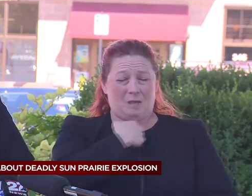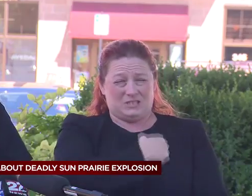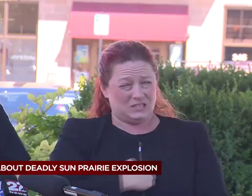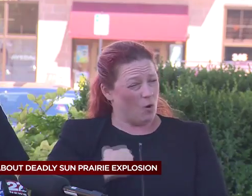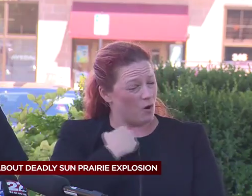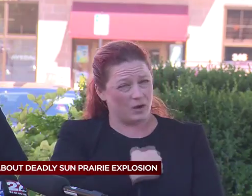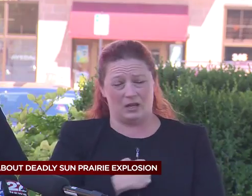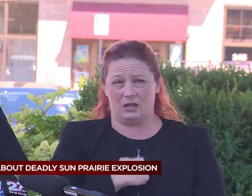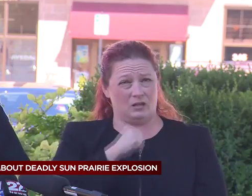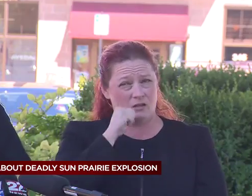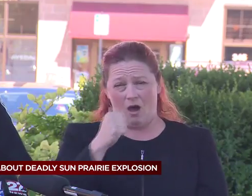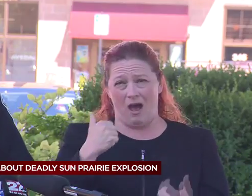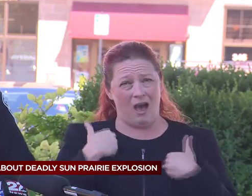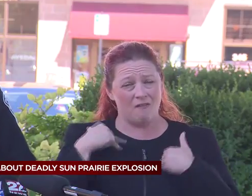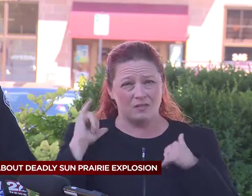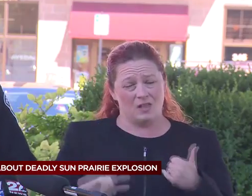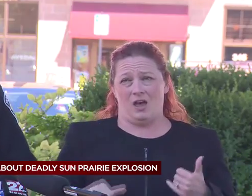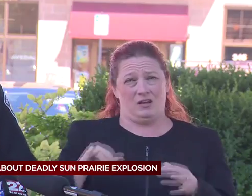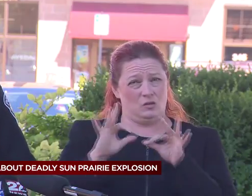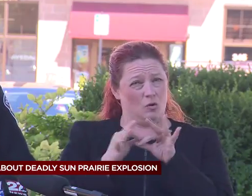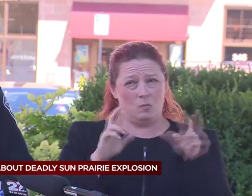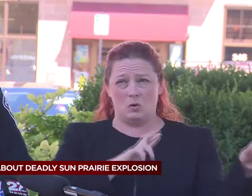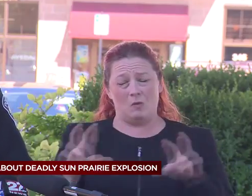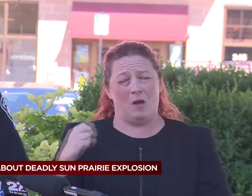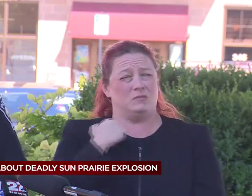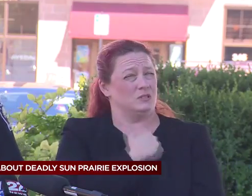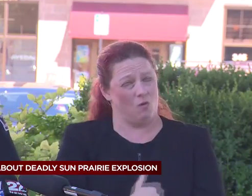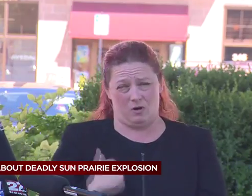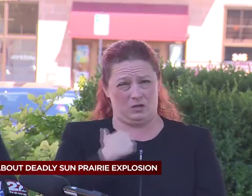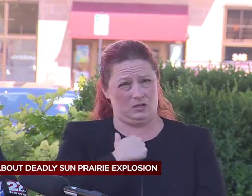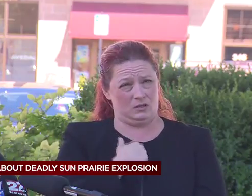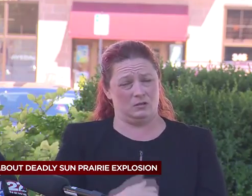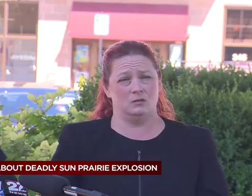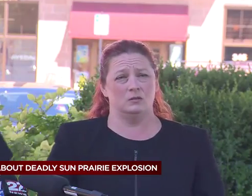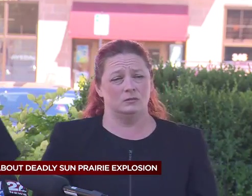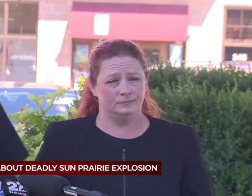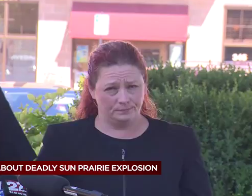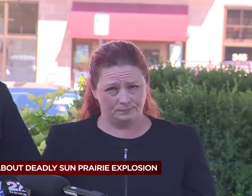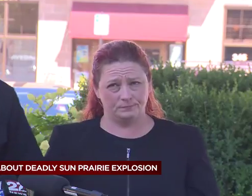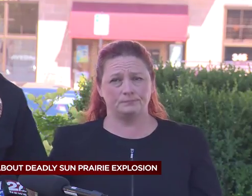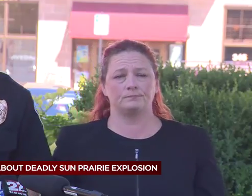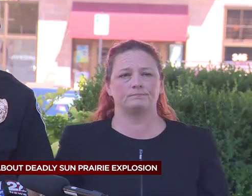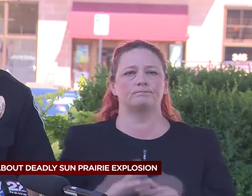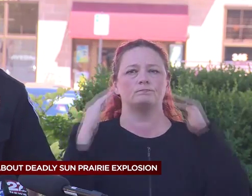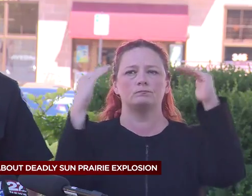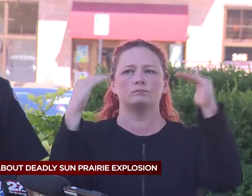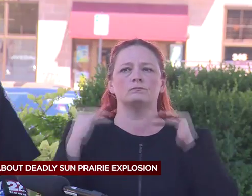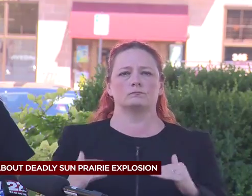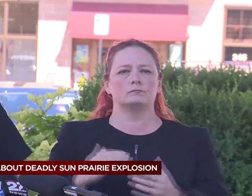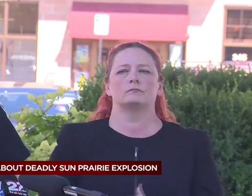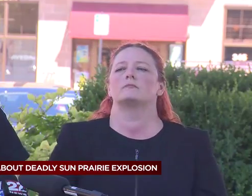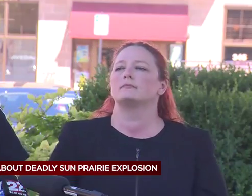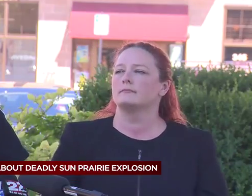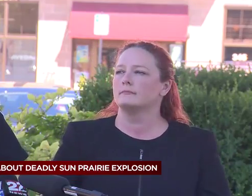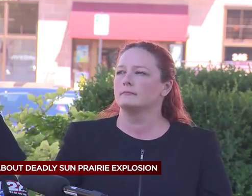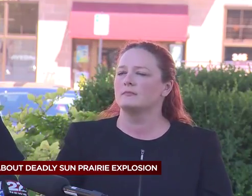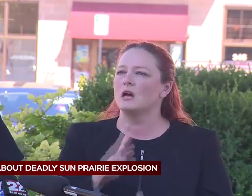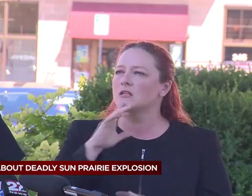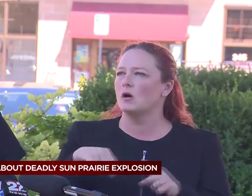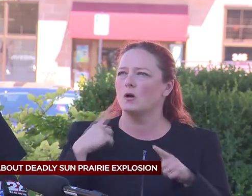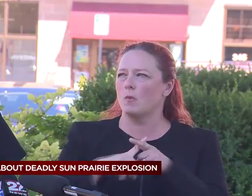for not having those services available during this event. All right, let's talk about where we're at in